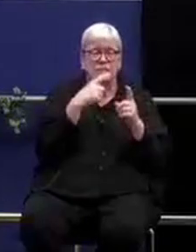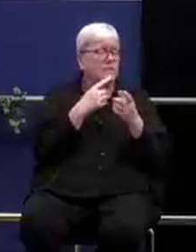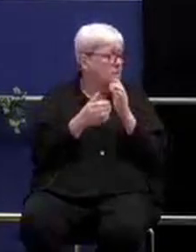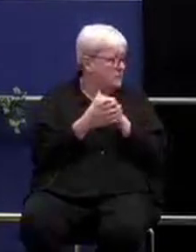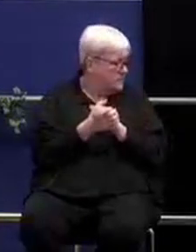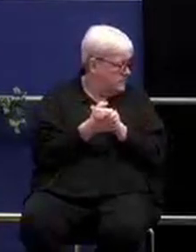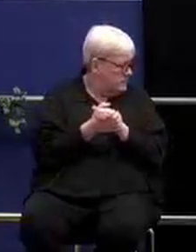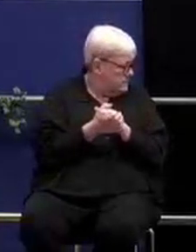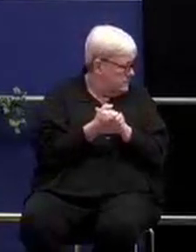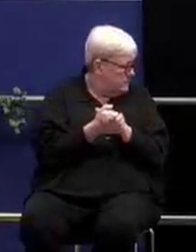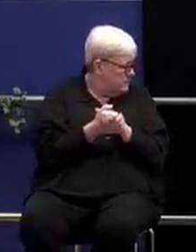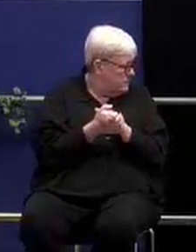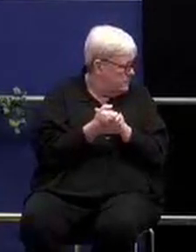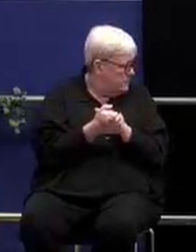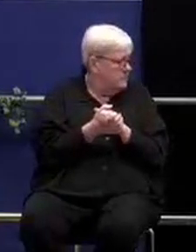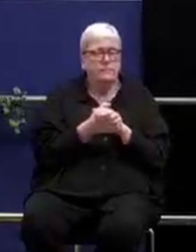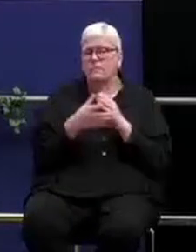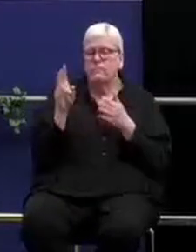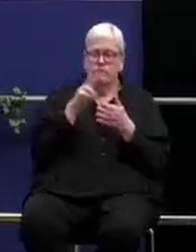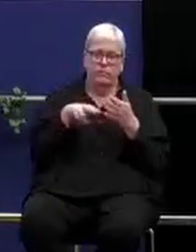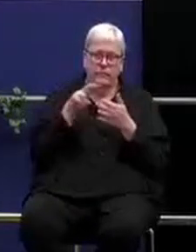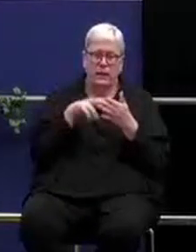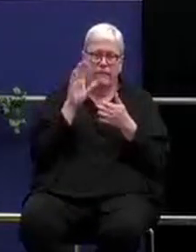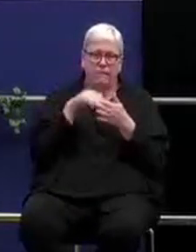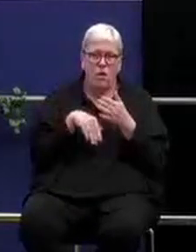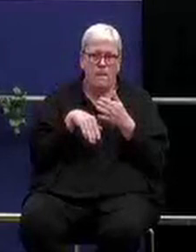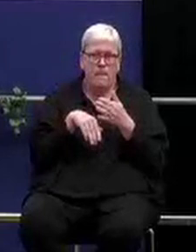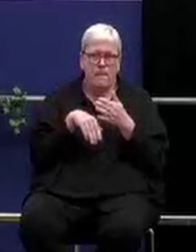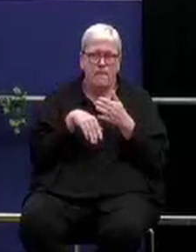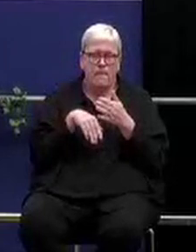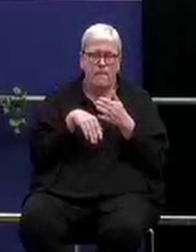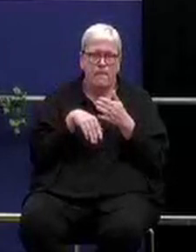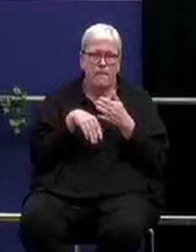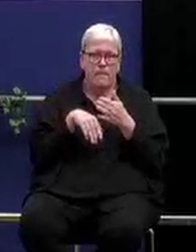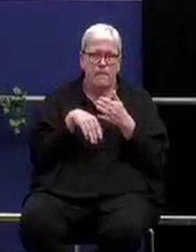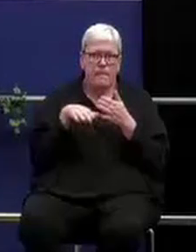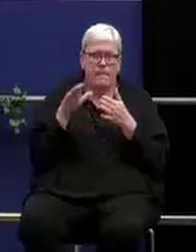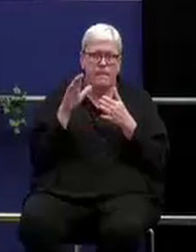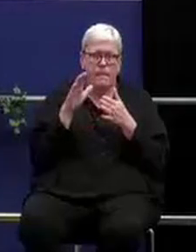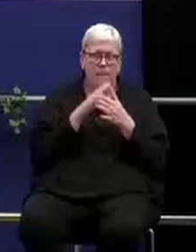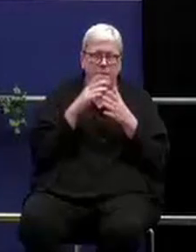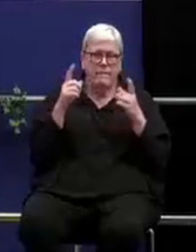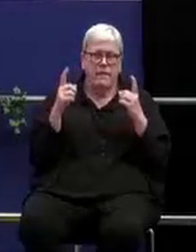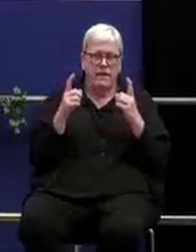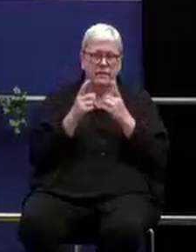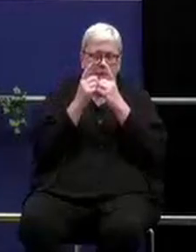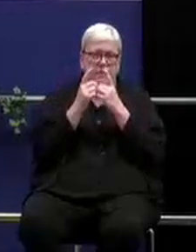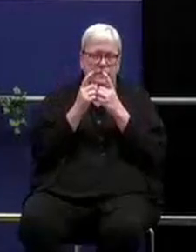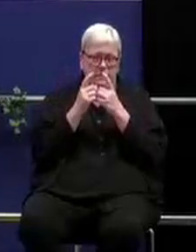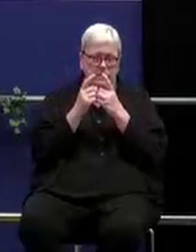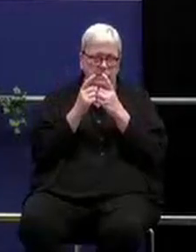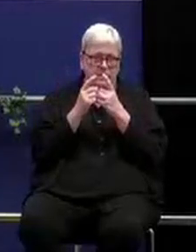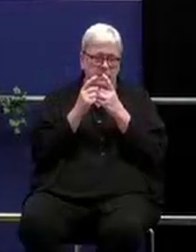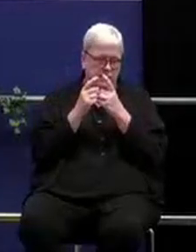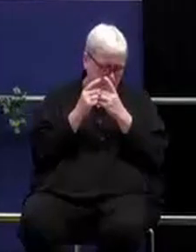and mic in one hand. So I'm going to read from the first encounter that we see Wolfe in the pharmacy.